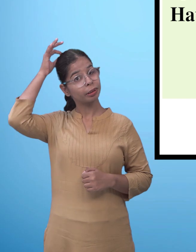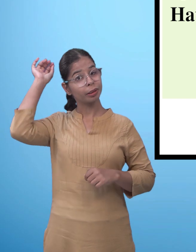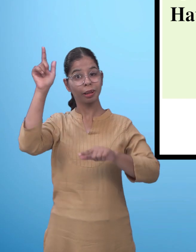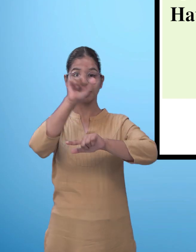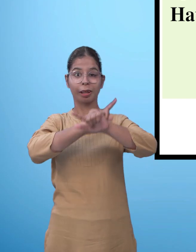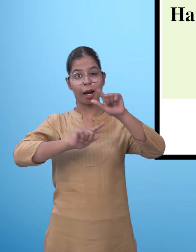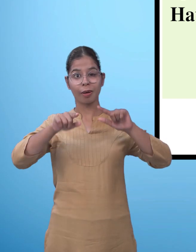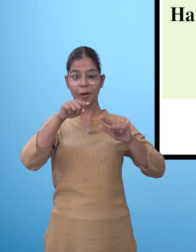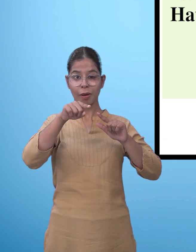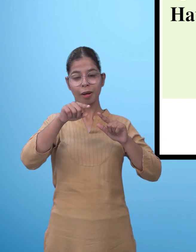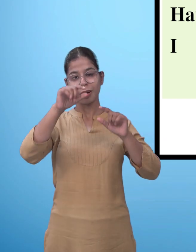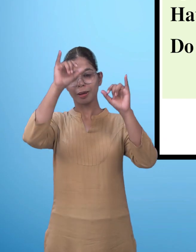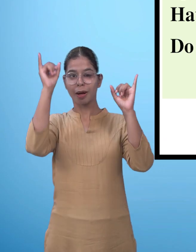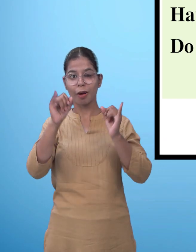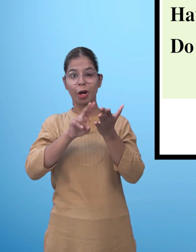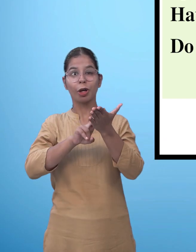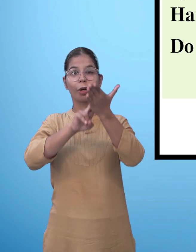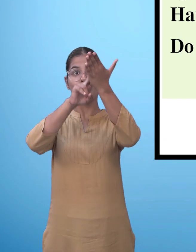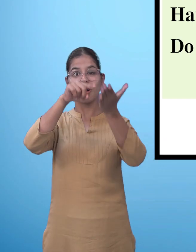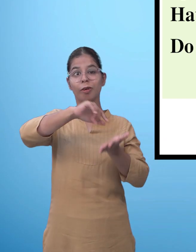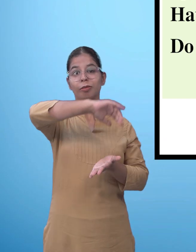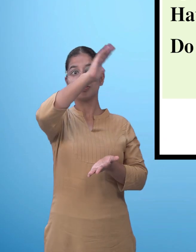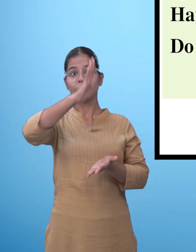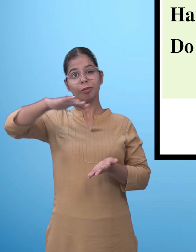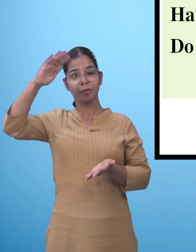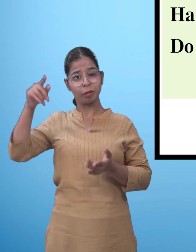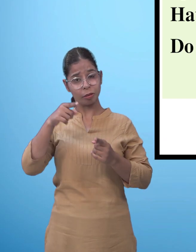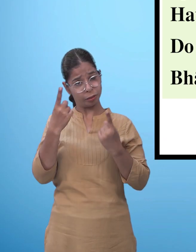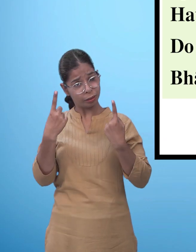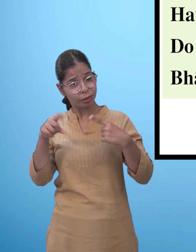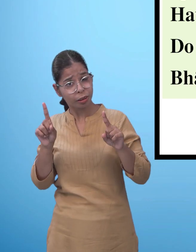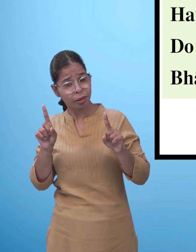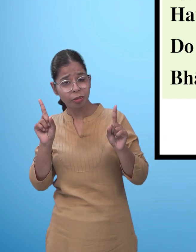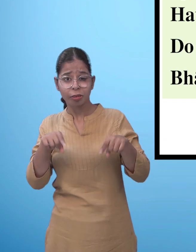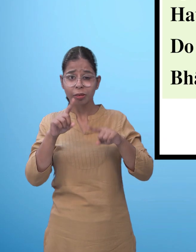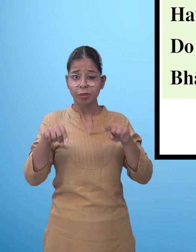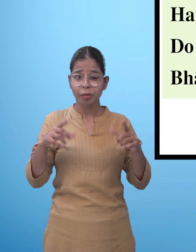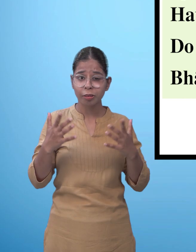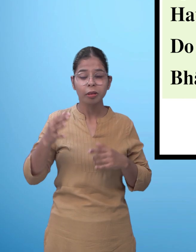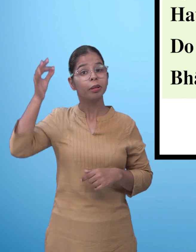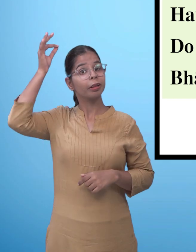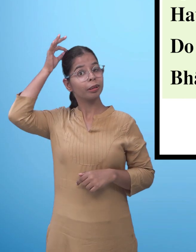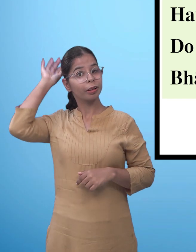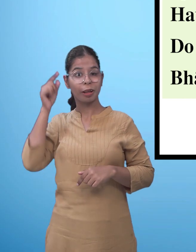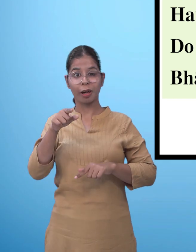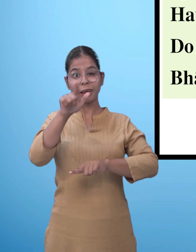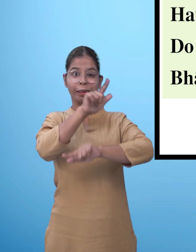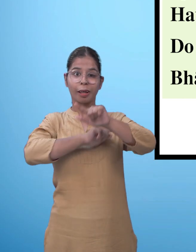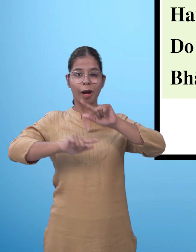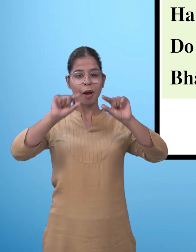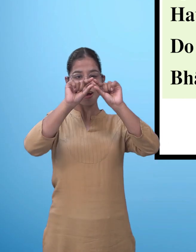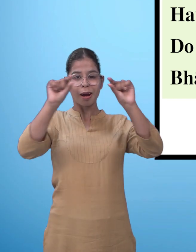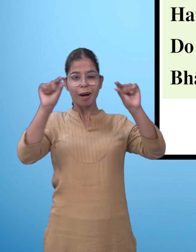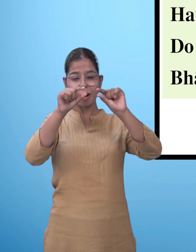Have you identified the snowy mountains? Do you think this brief description of Bharat is correct?